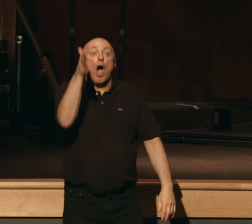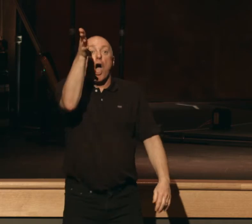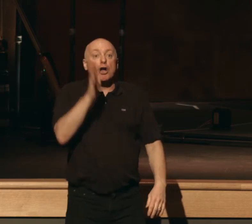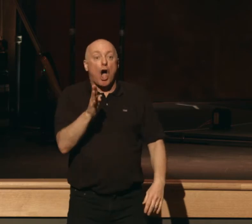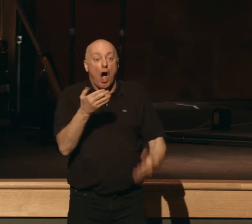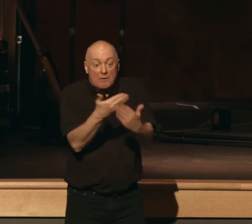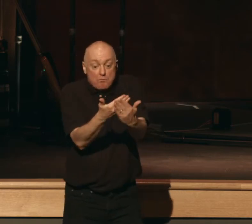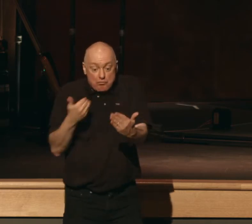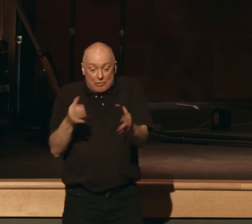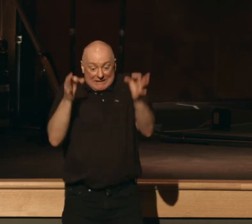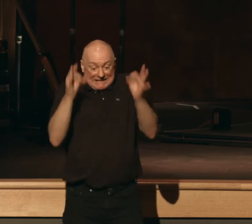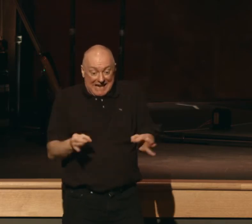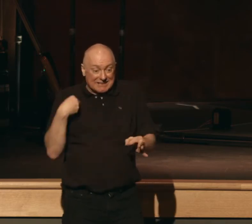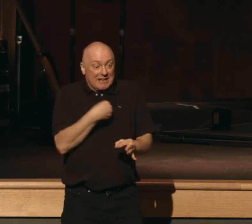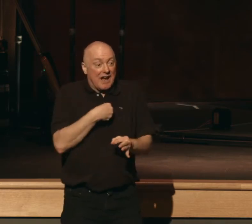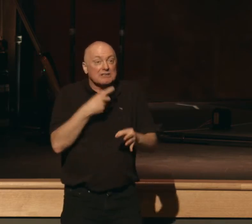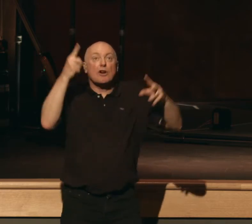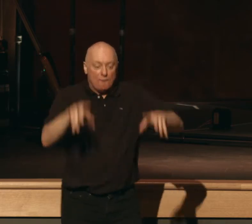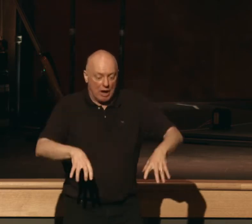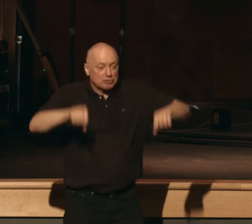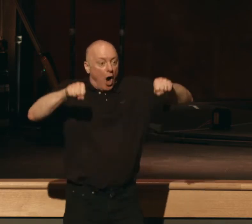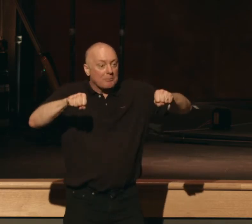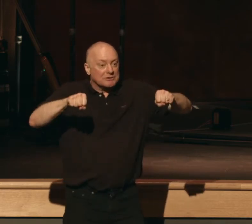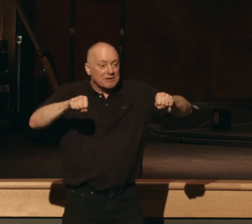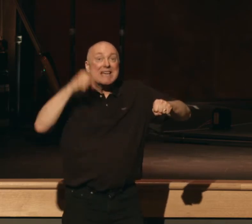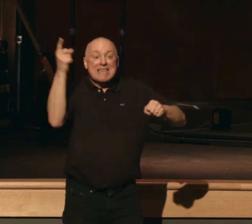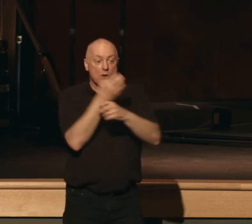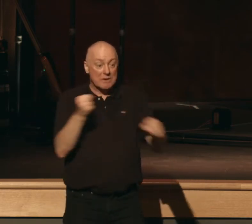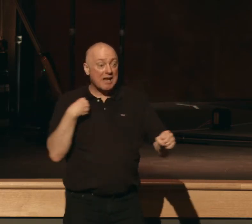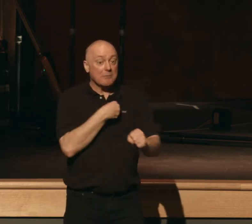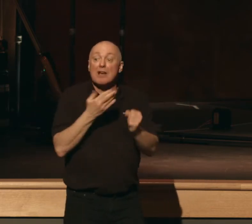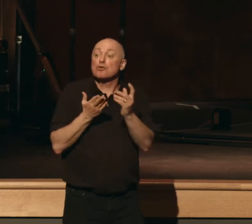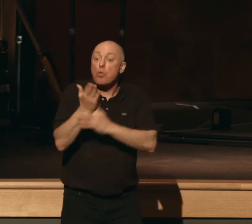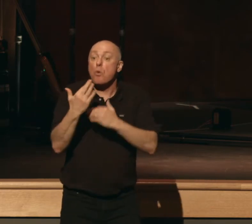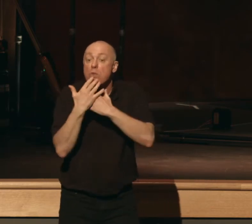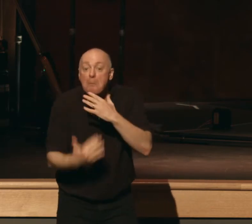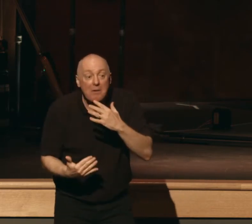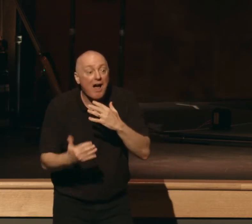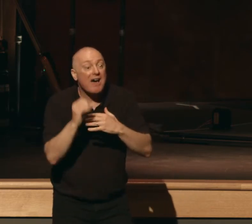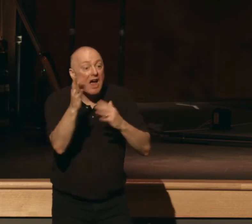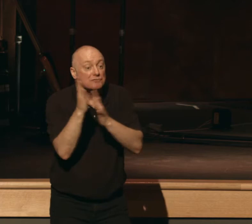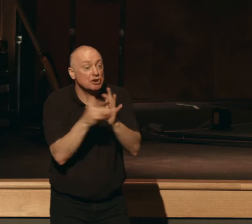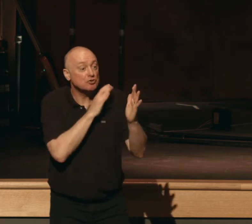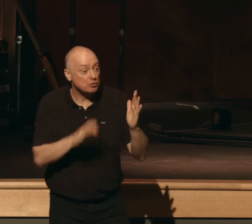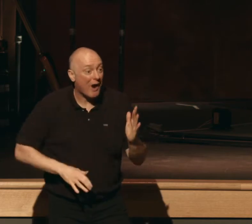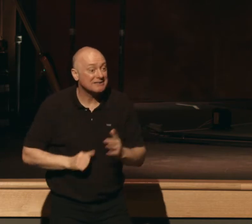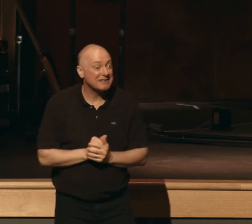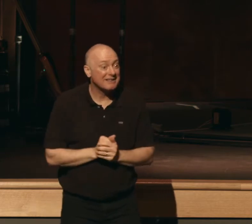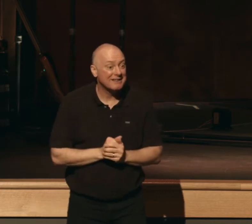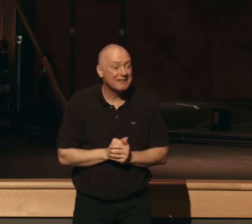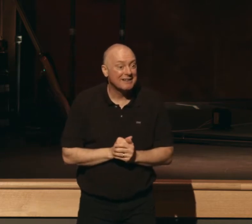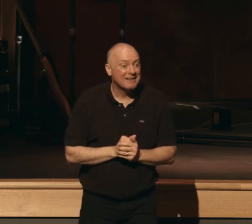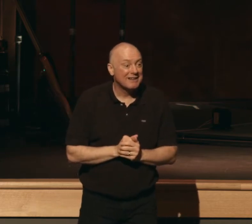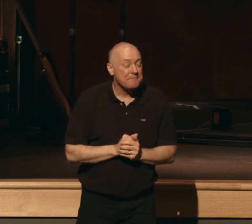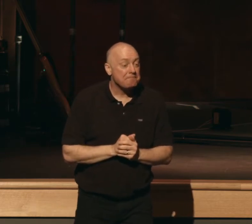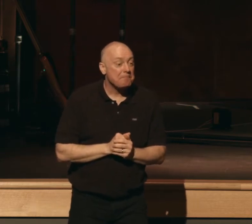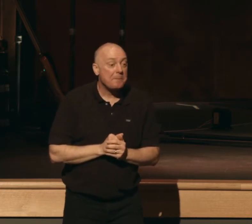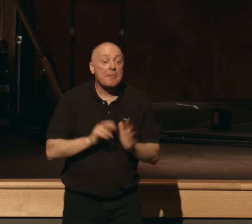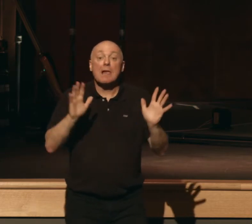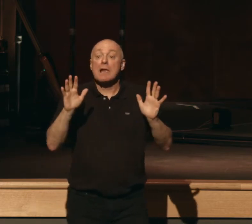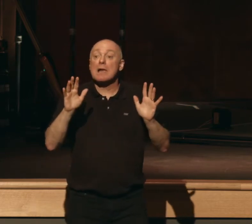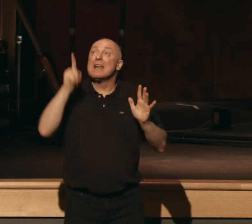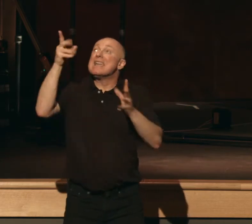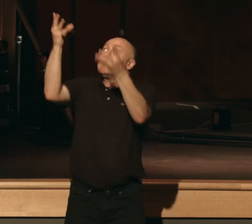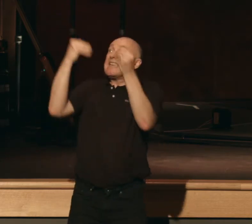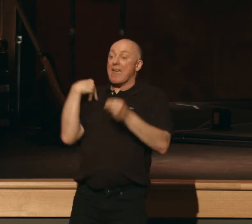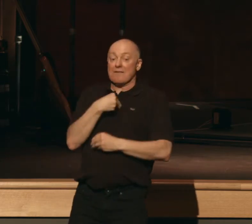God predestined us for adoption. He redeemed us through the blood of Jesus Christ. He's